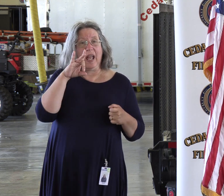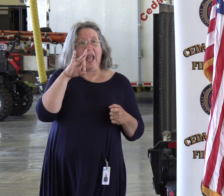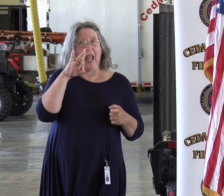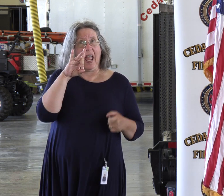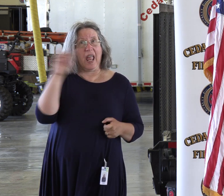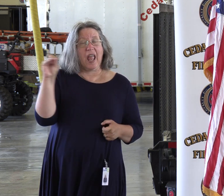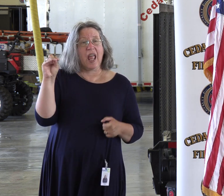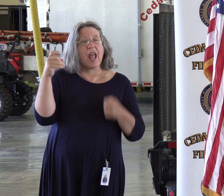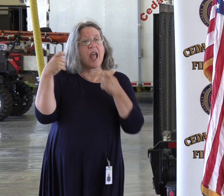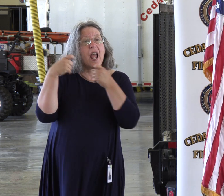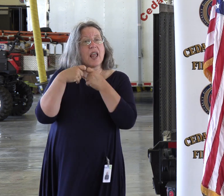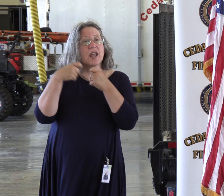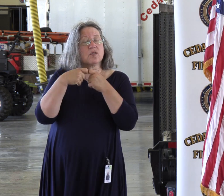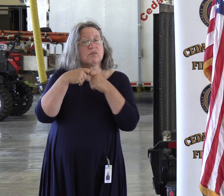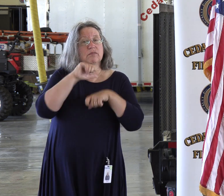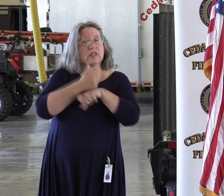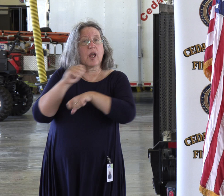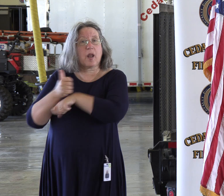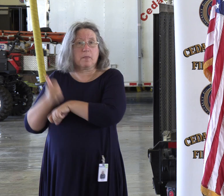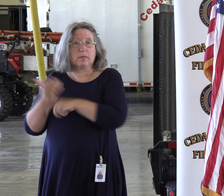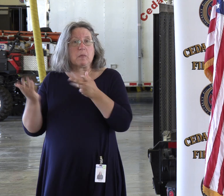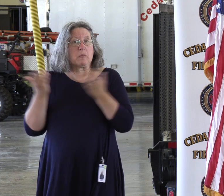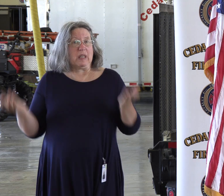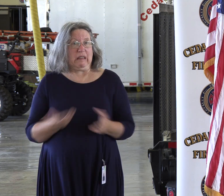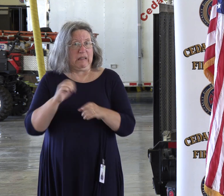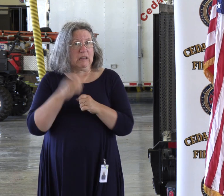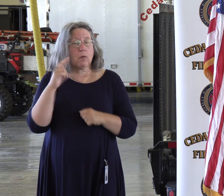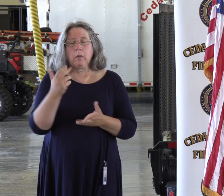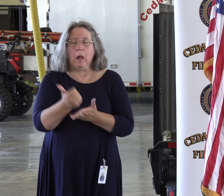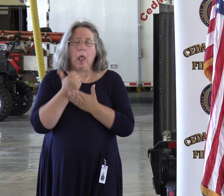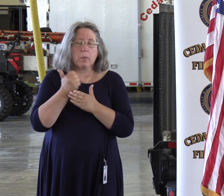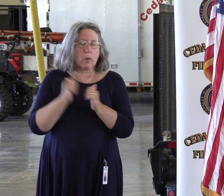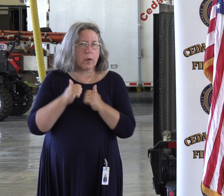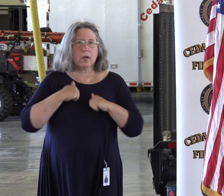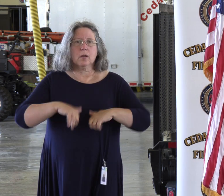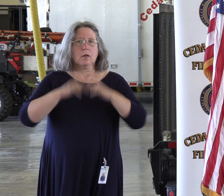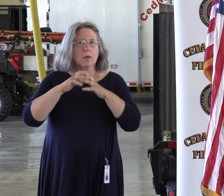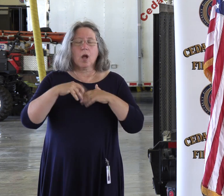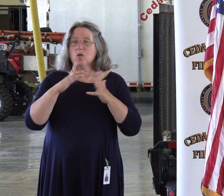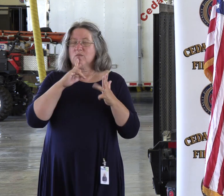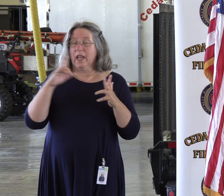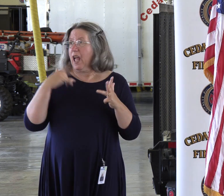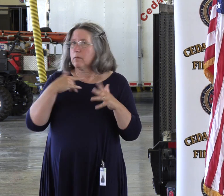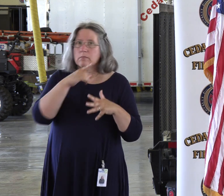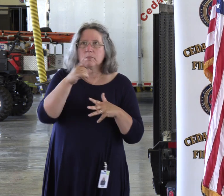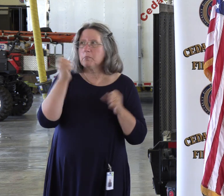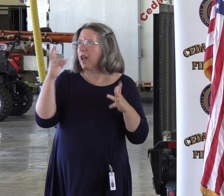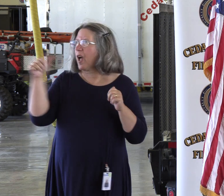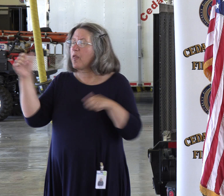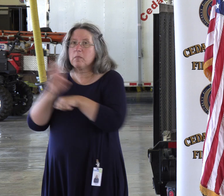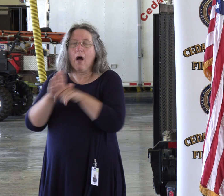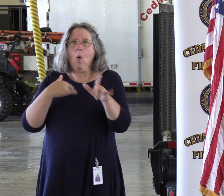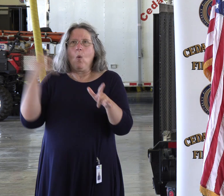electric resources in Cedar Rapids right now helping with the restoration. And we've heard the same thing. It's the worst ever, worst they've ever seen. And our